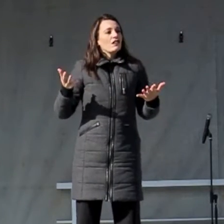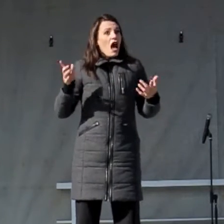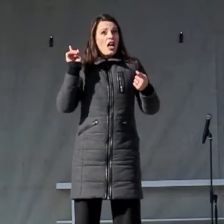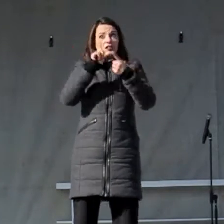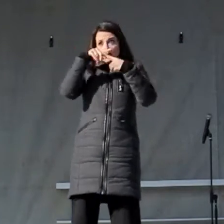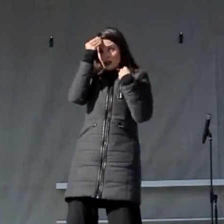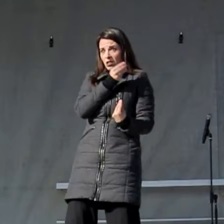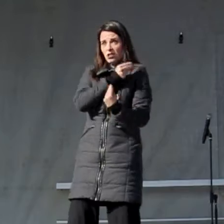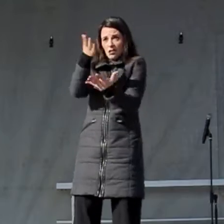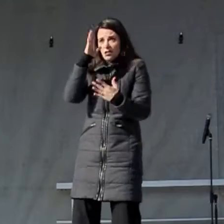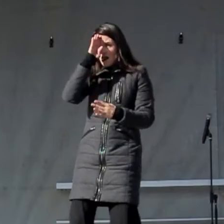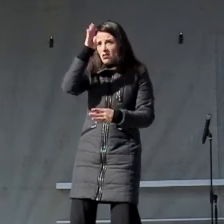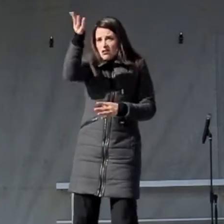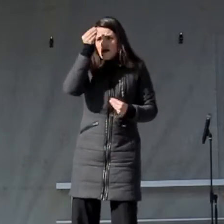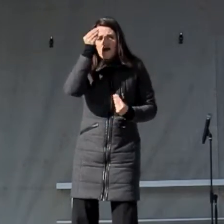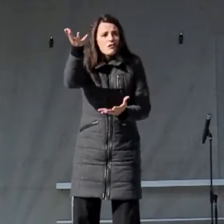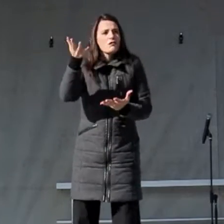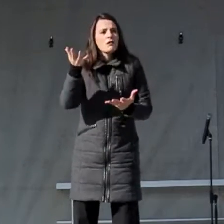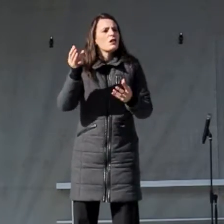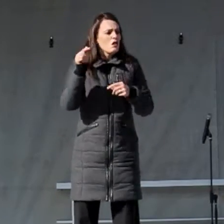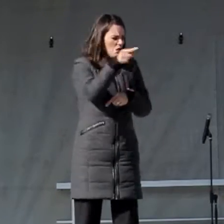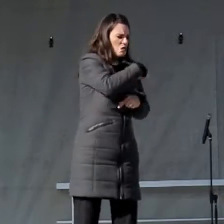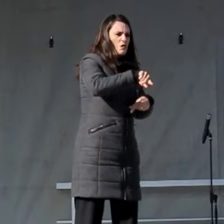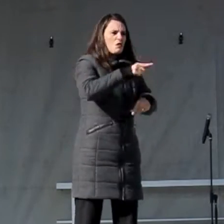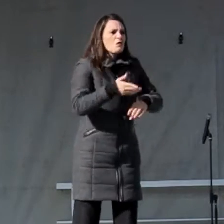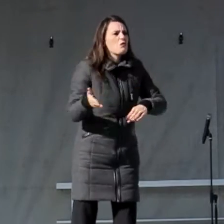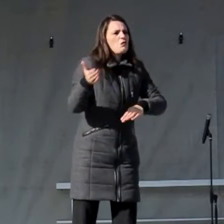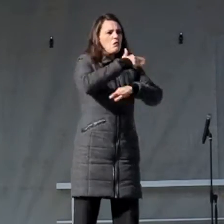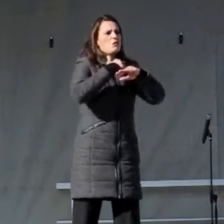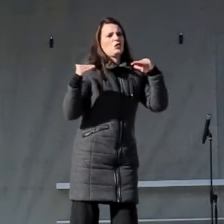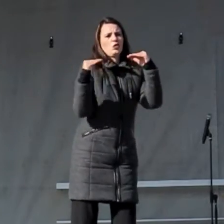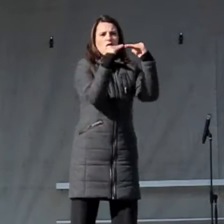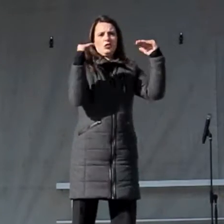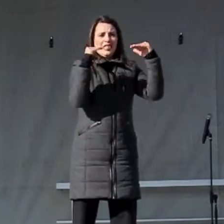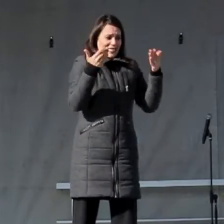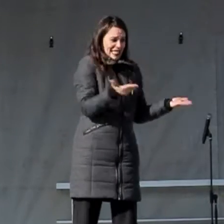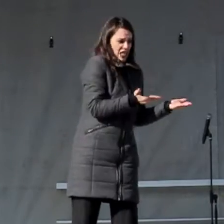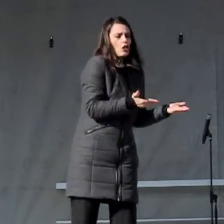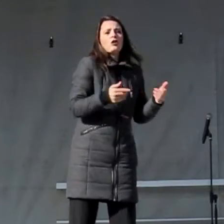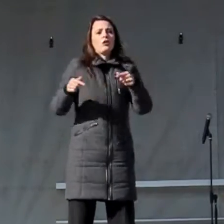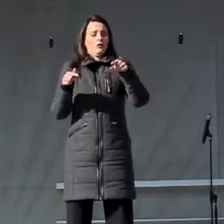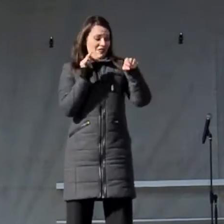no one will truly have equality, here or there.